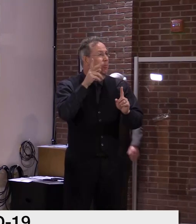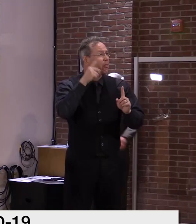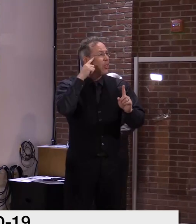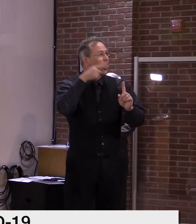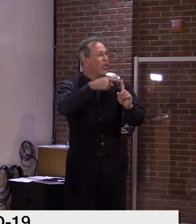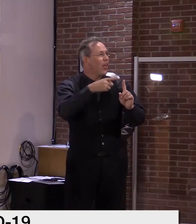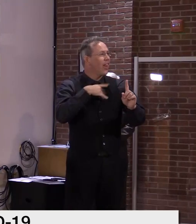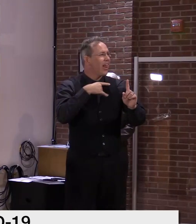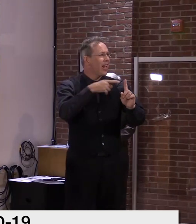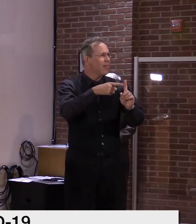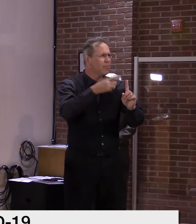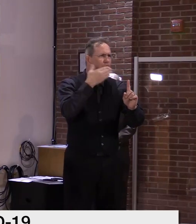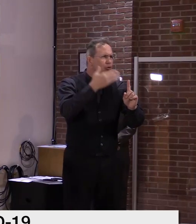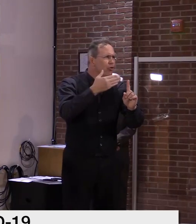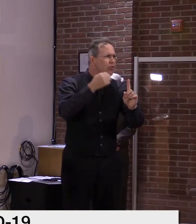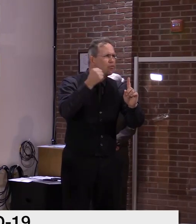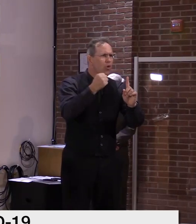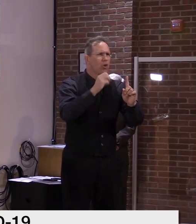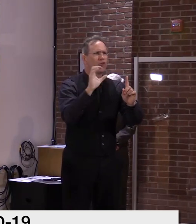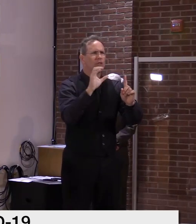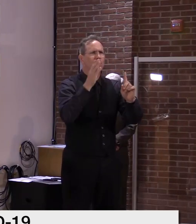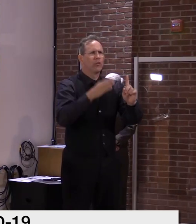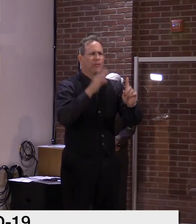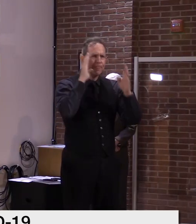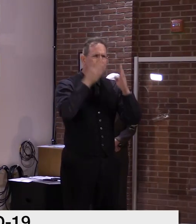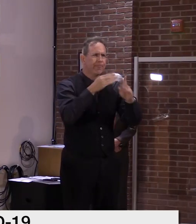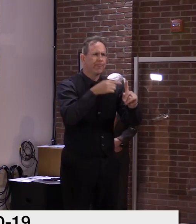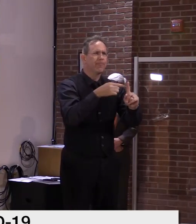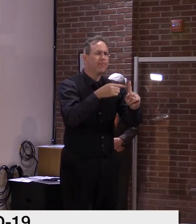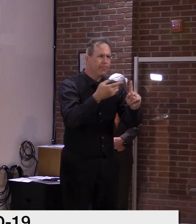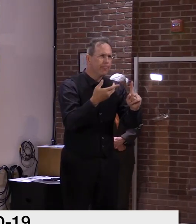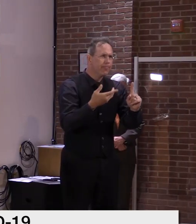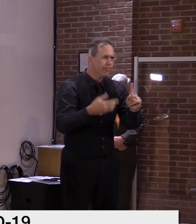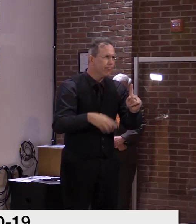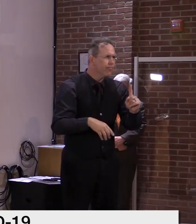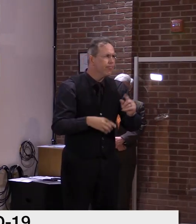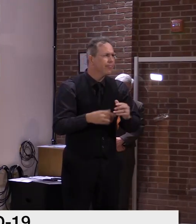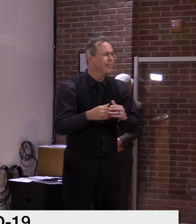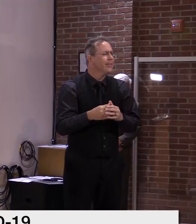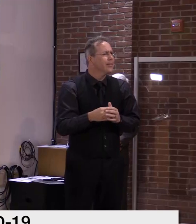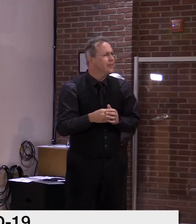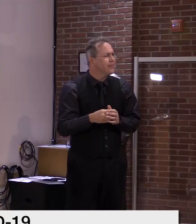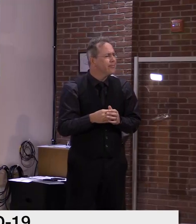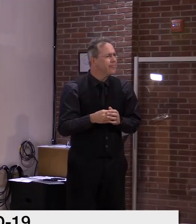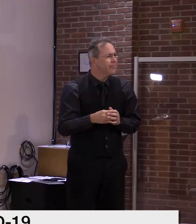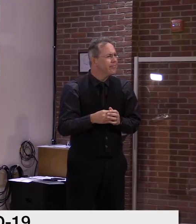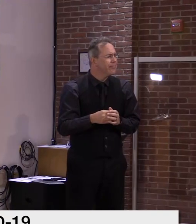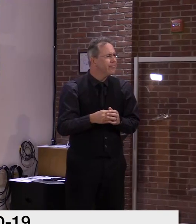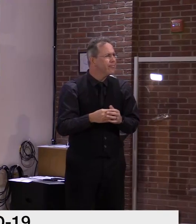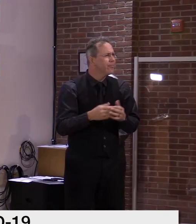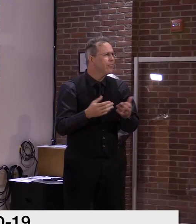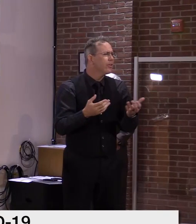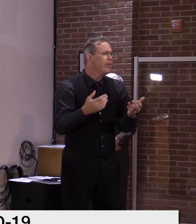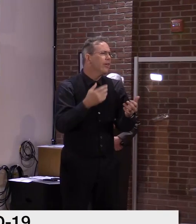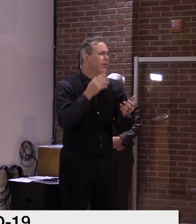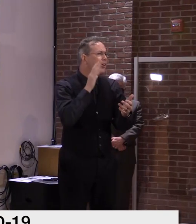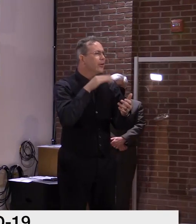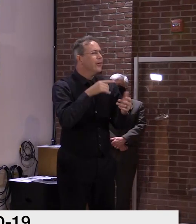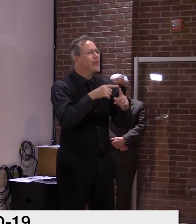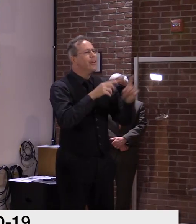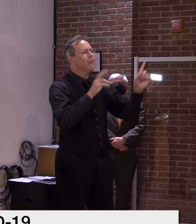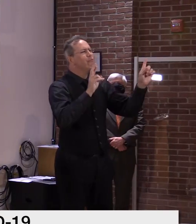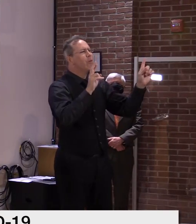And the big tent that we talk about a lot within the party doesn't appear to